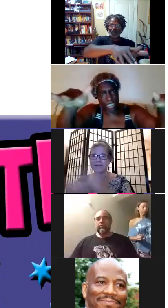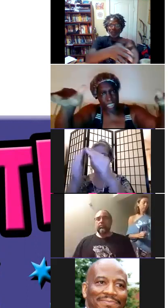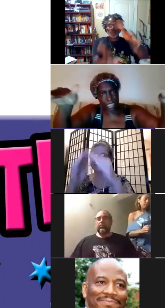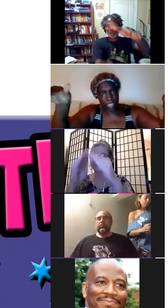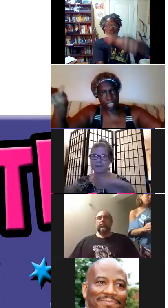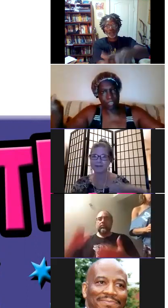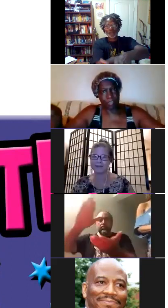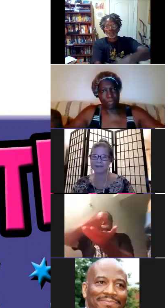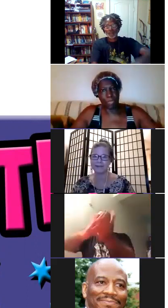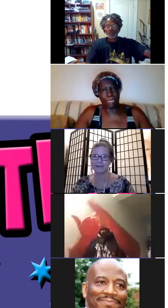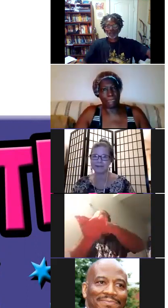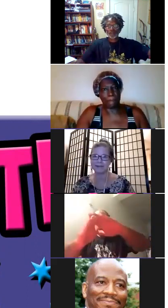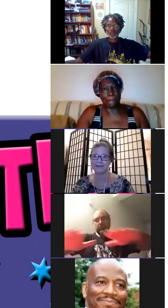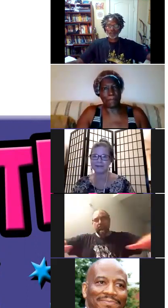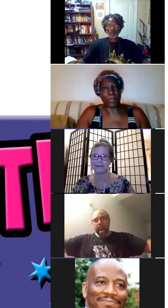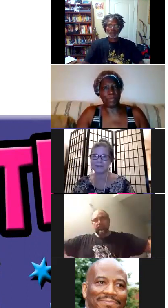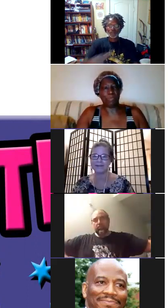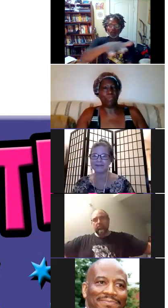Peace.